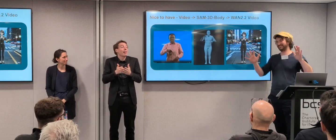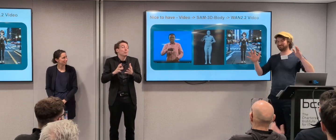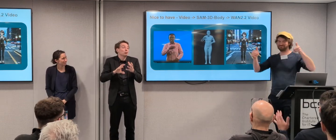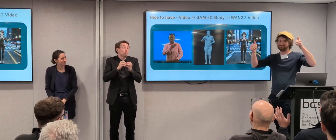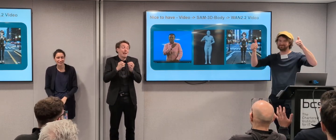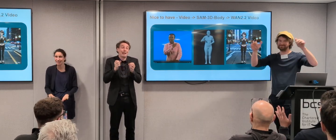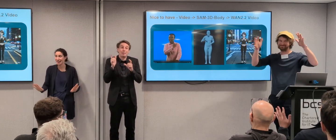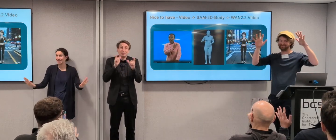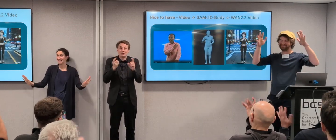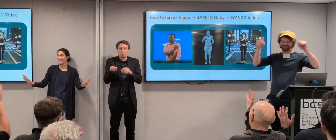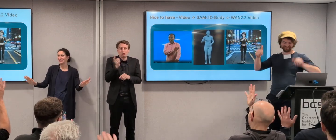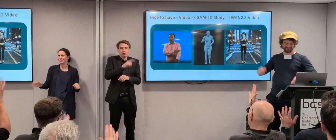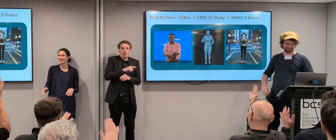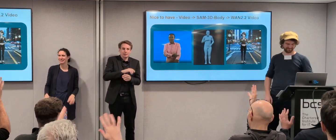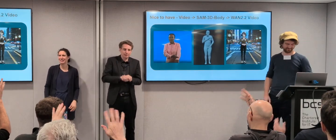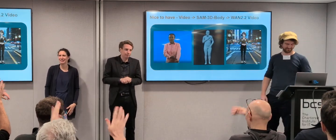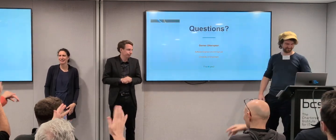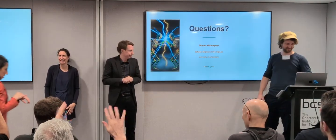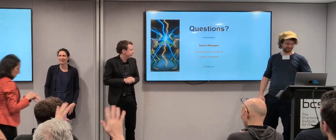That's it.